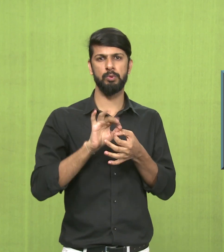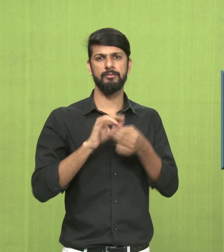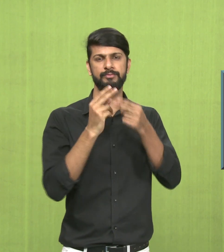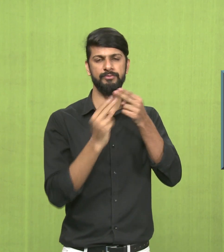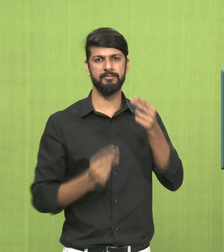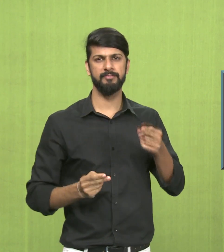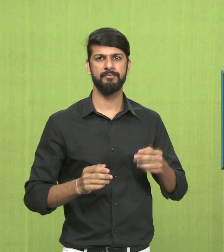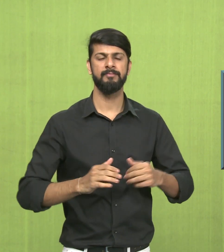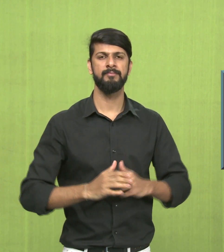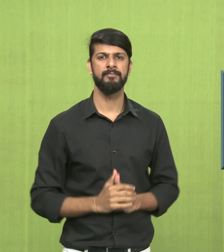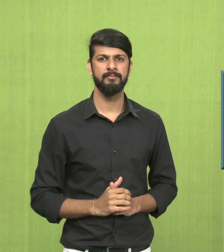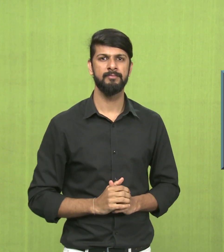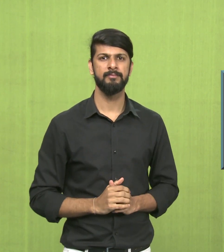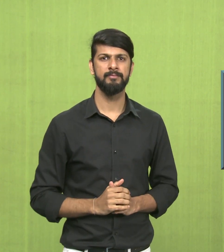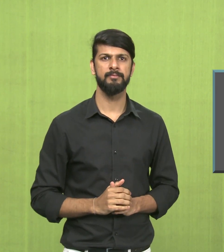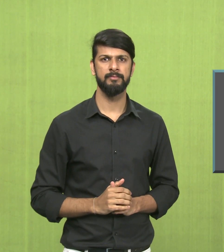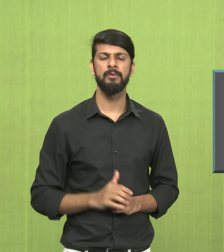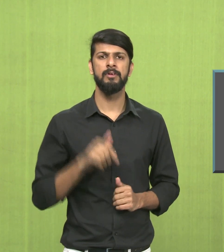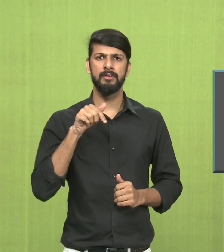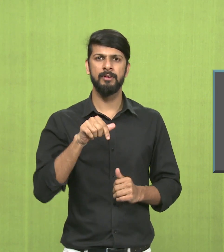Painting, Part 2.